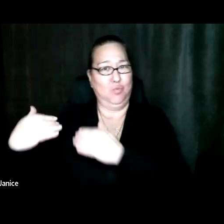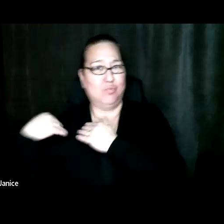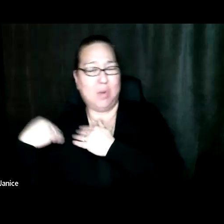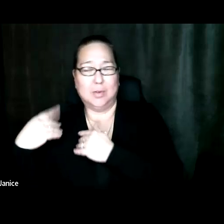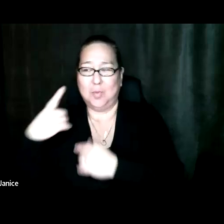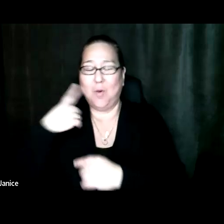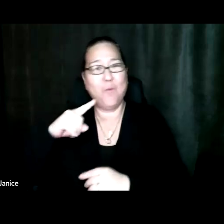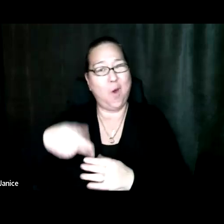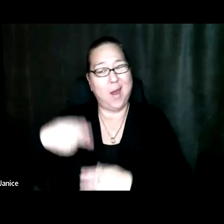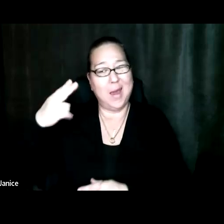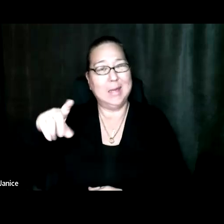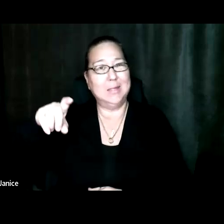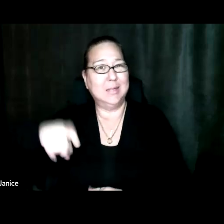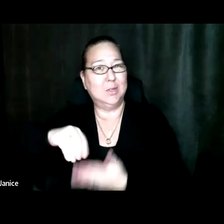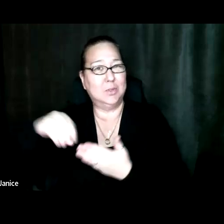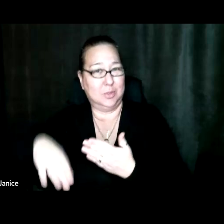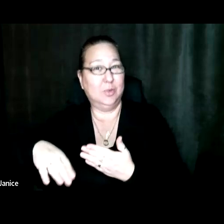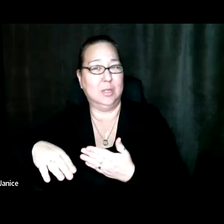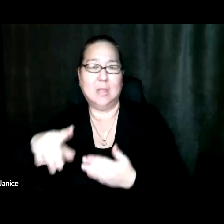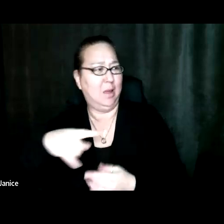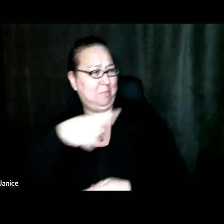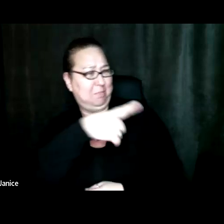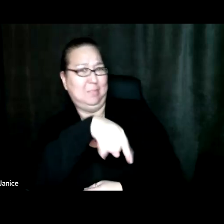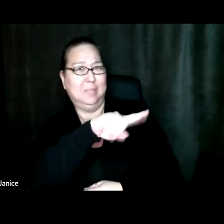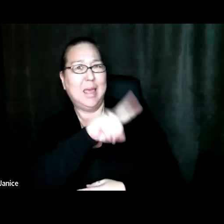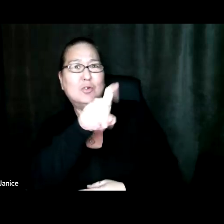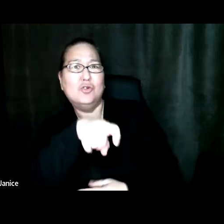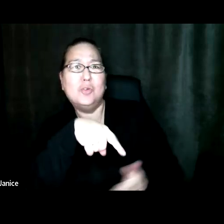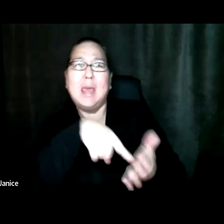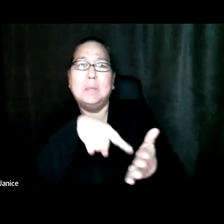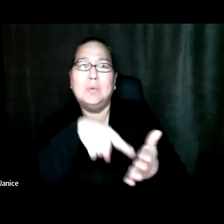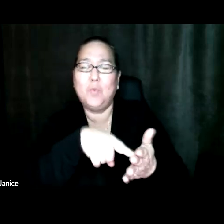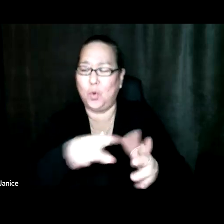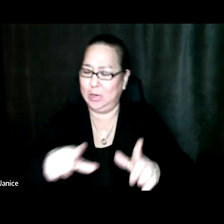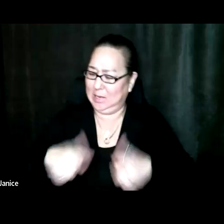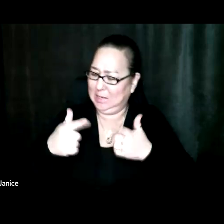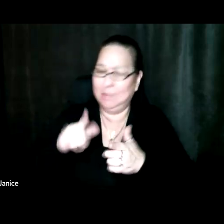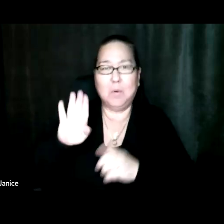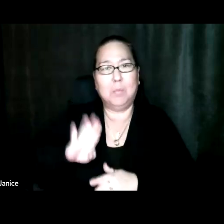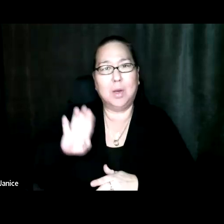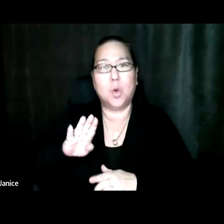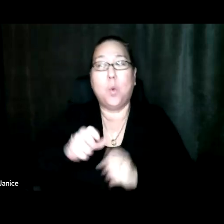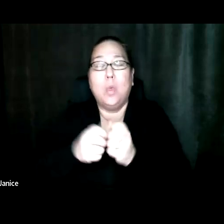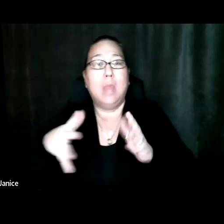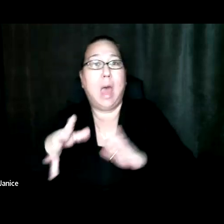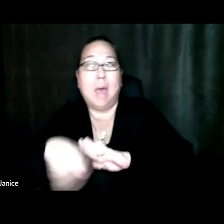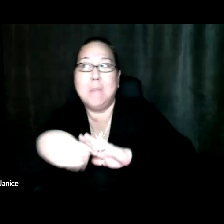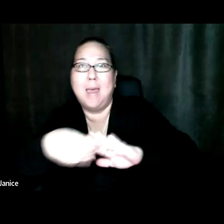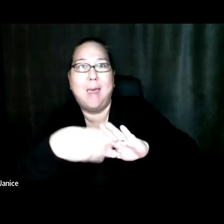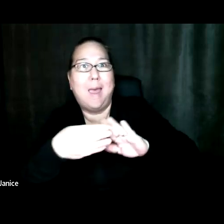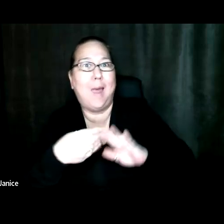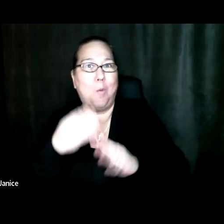and day out. They deserve to be able to afford in the city of Boston without having to take on additional jobs to make ends